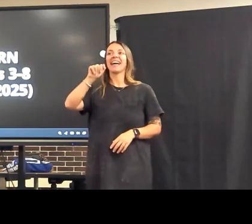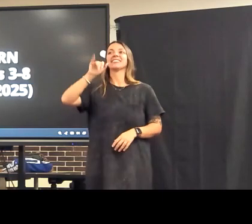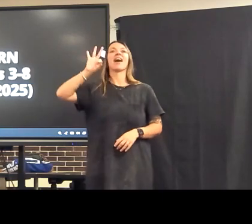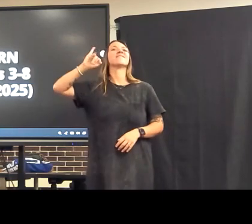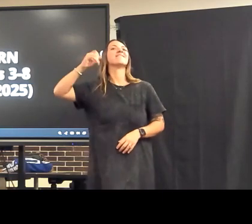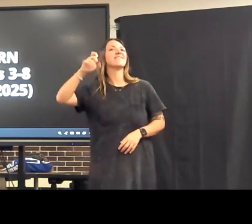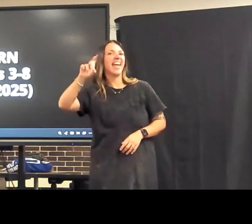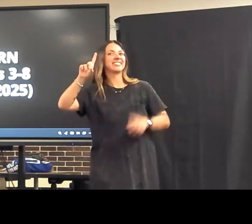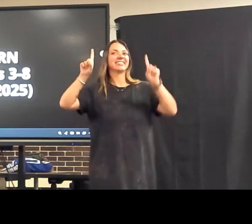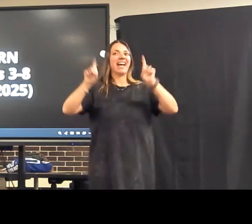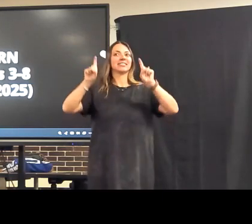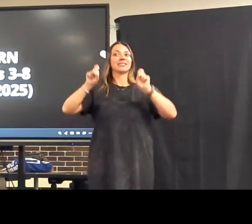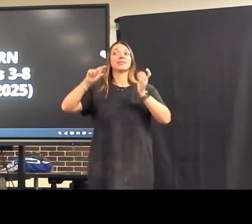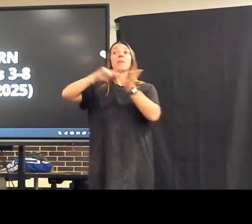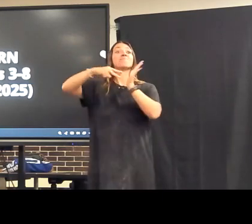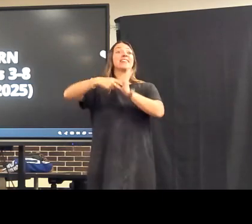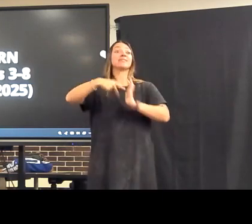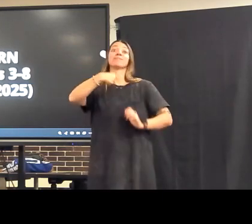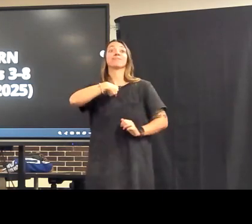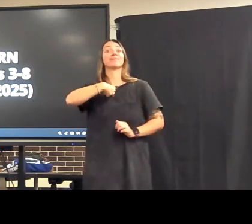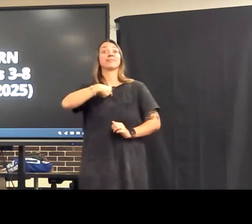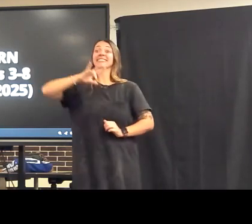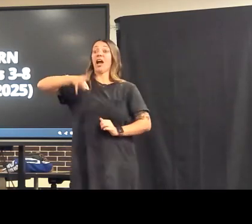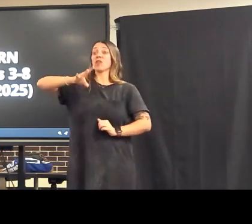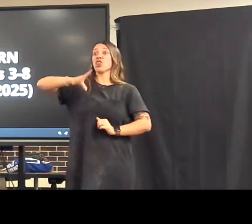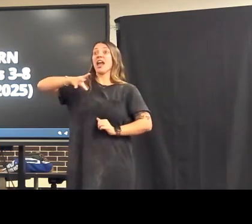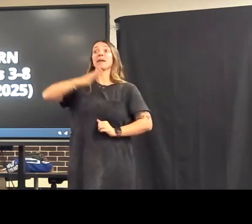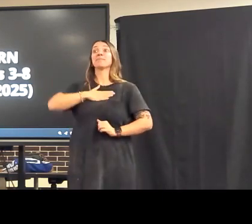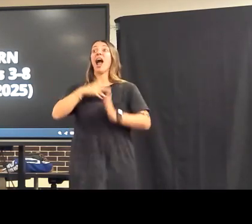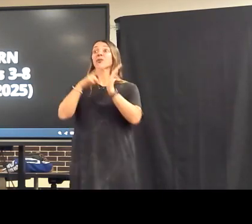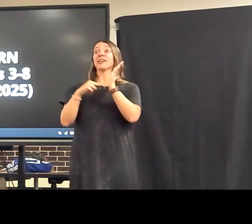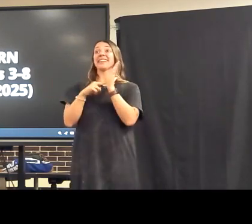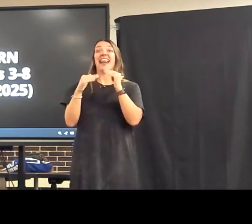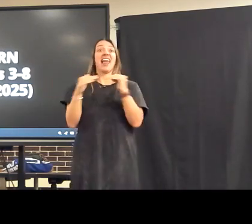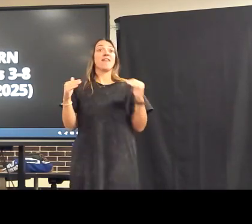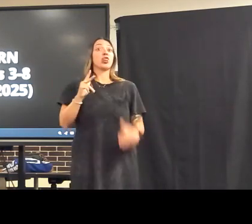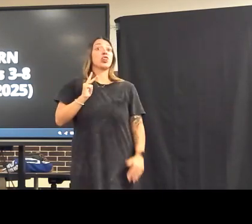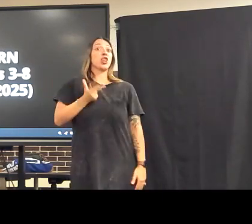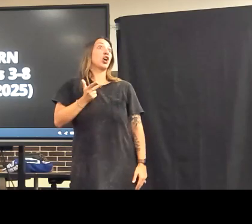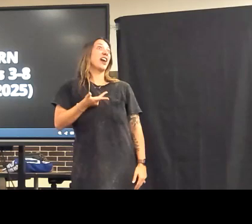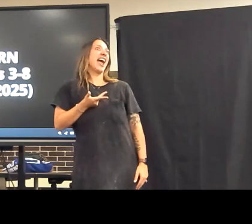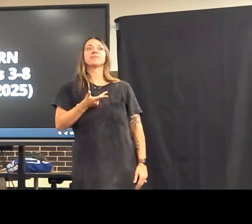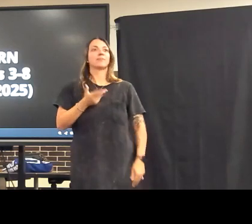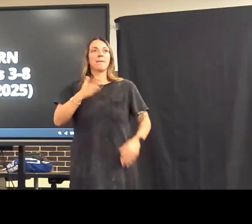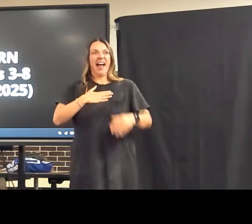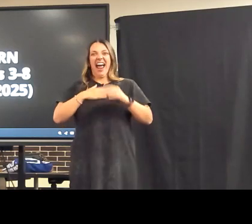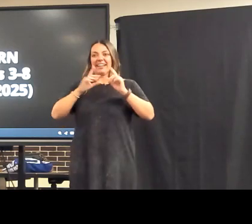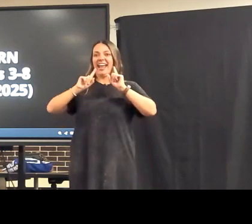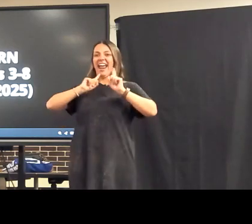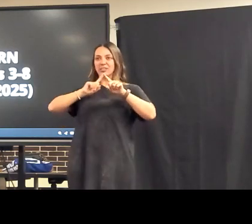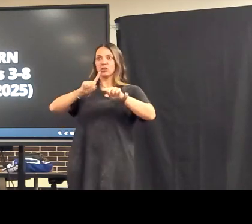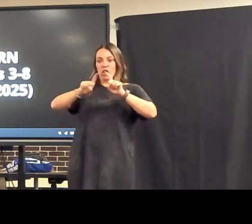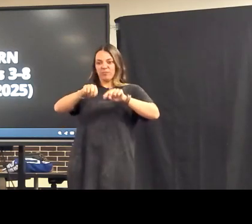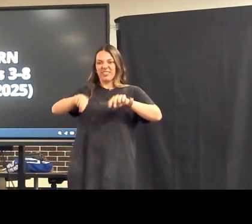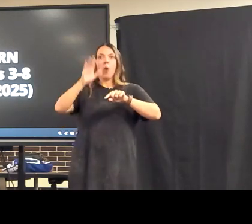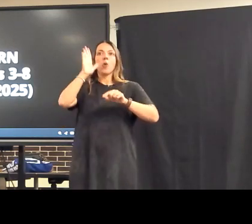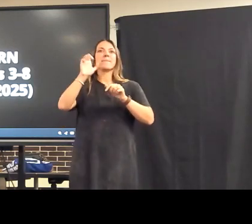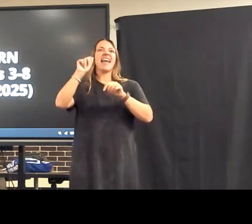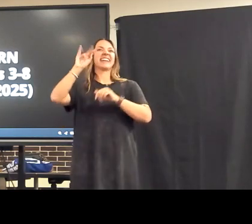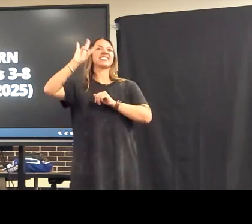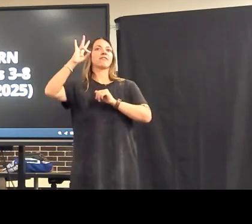Again, I learn is a fixed test. So that means if I'm in 7th grade and my reading level's at a 3rd grade,